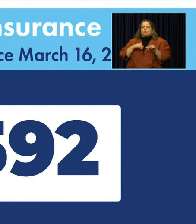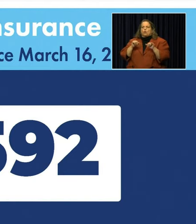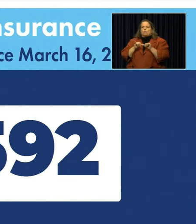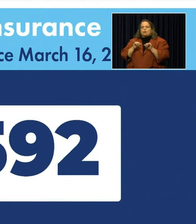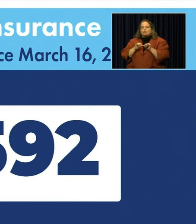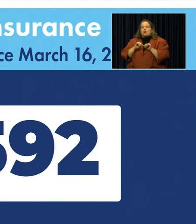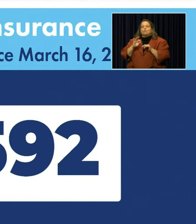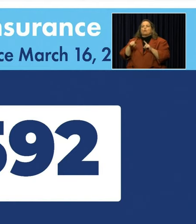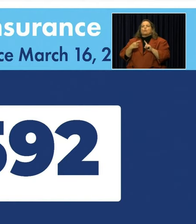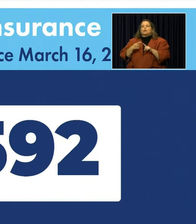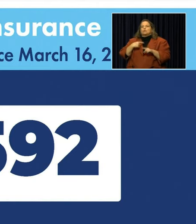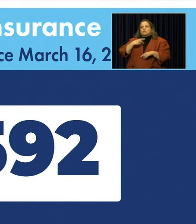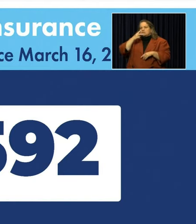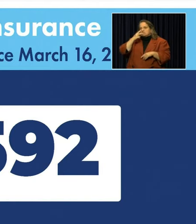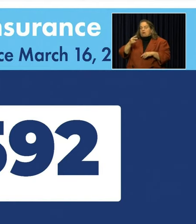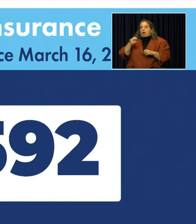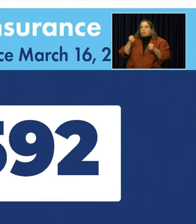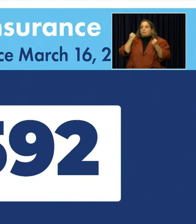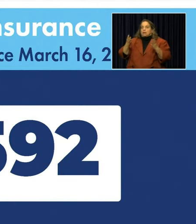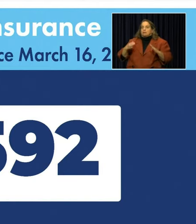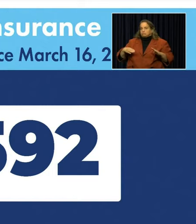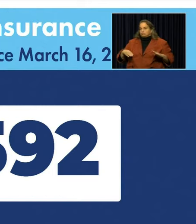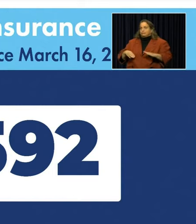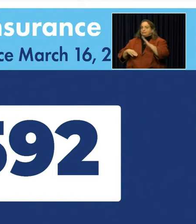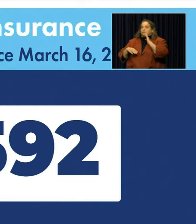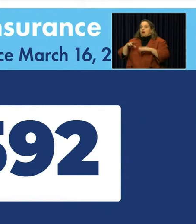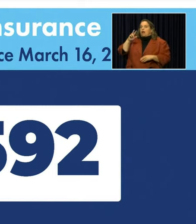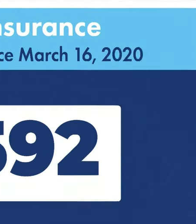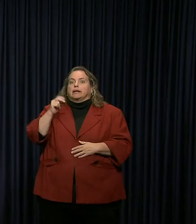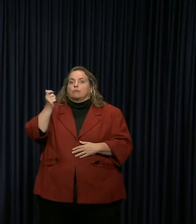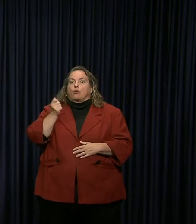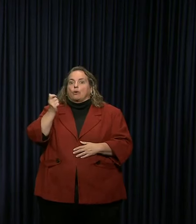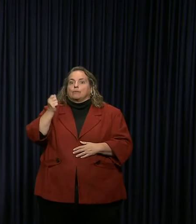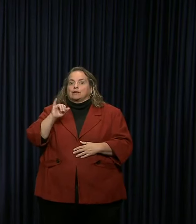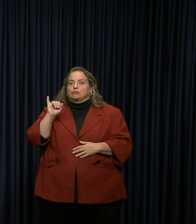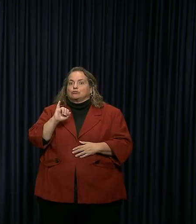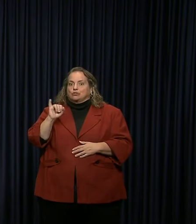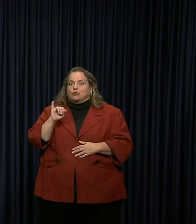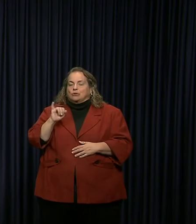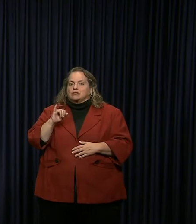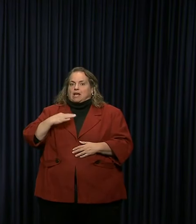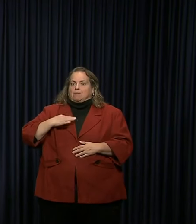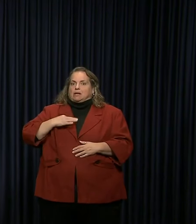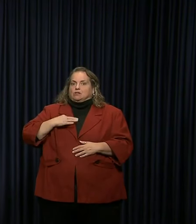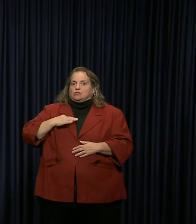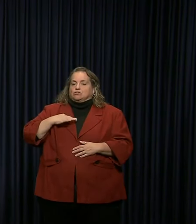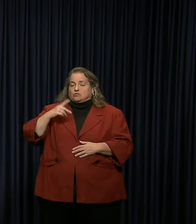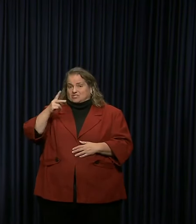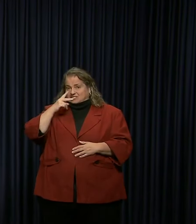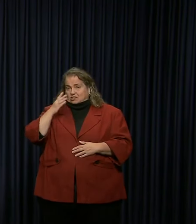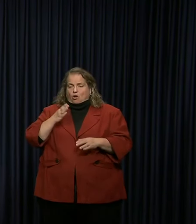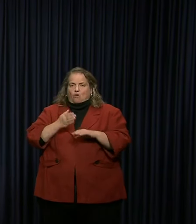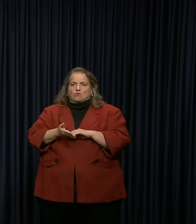measure of when we saw the rapid increase of unemployment insurance claims. And you see there